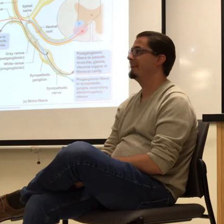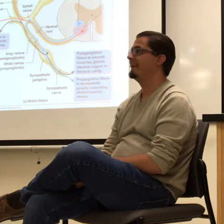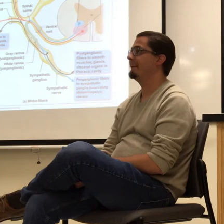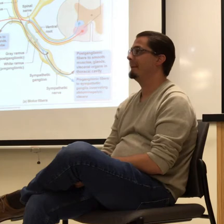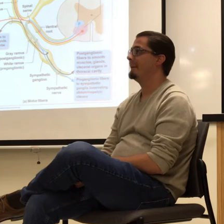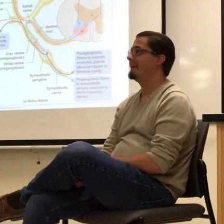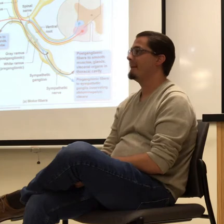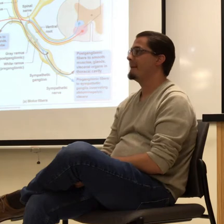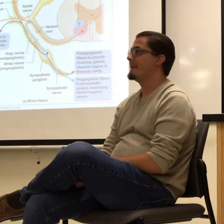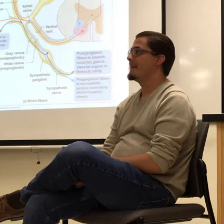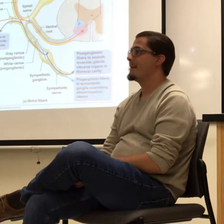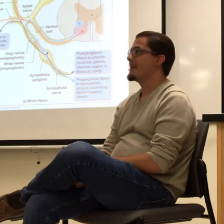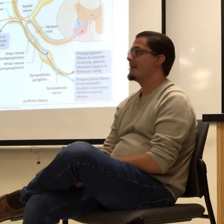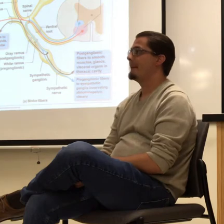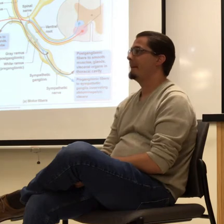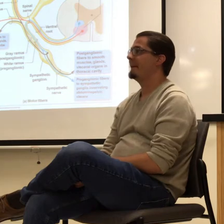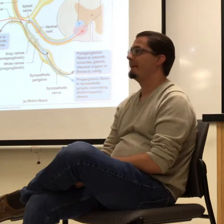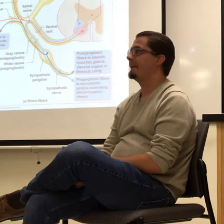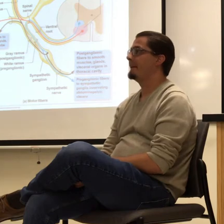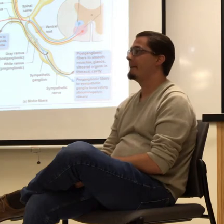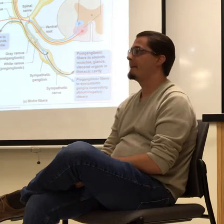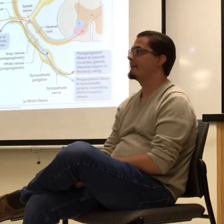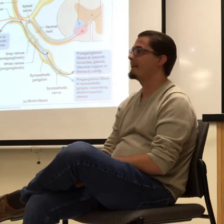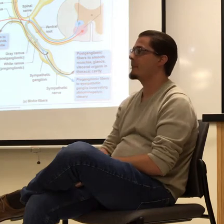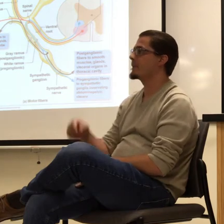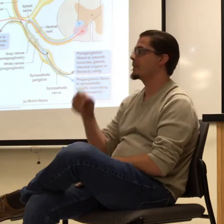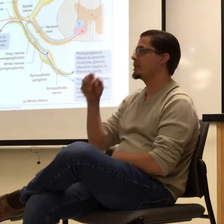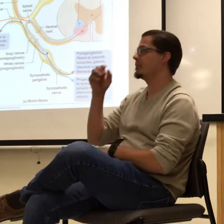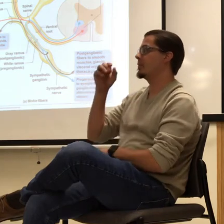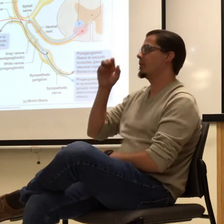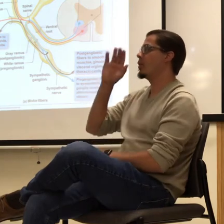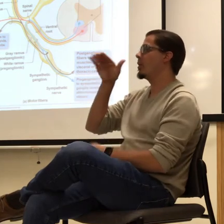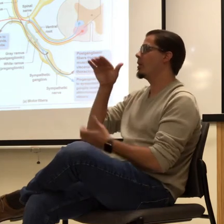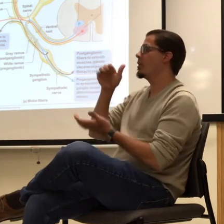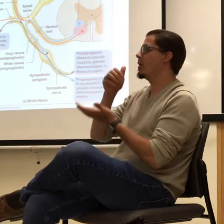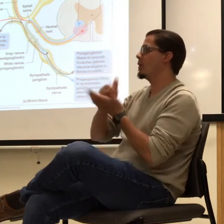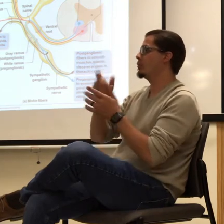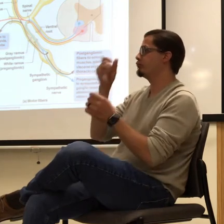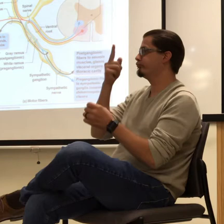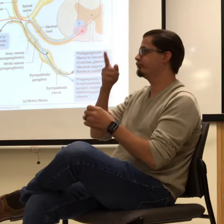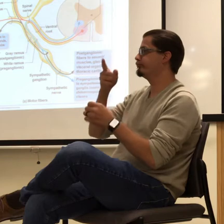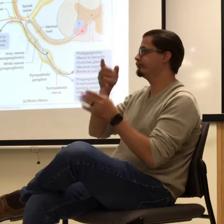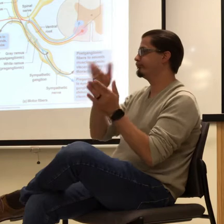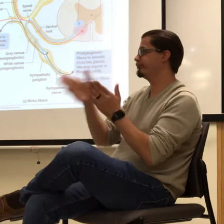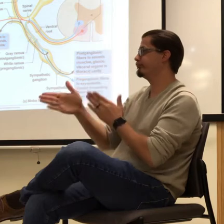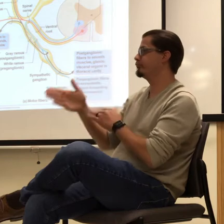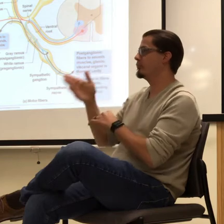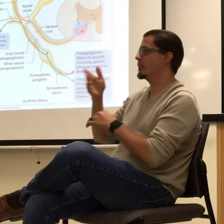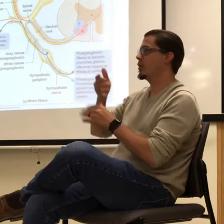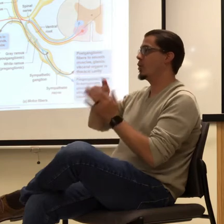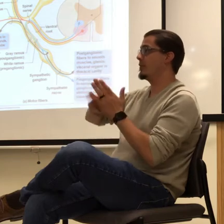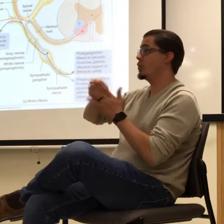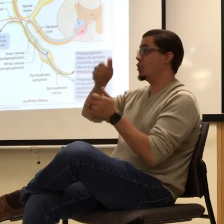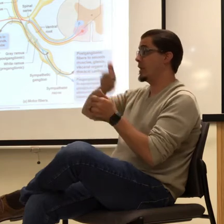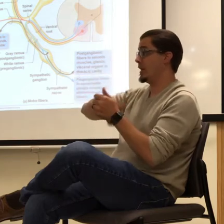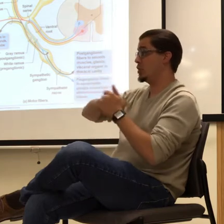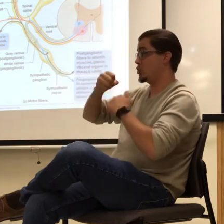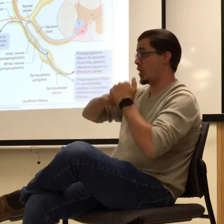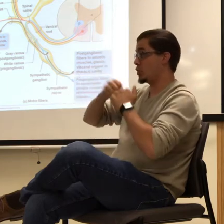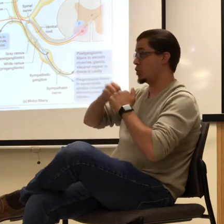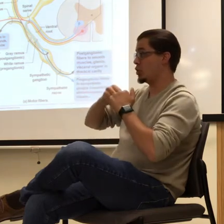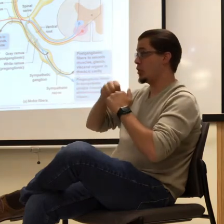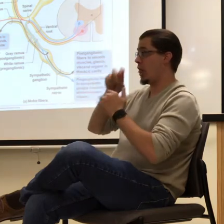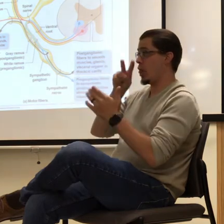So what I'm going to do, and this will kind of help you organize the information, is go through each structure and look what's contained in it and just check the